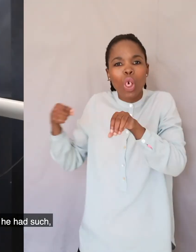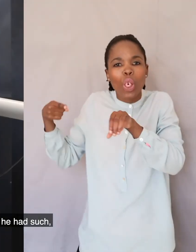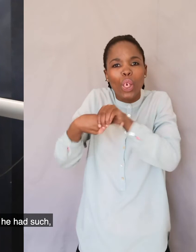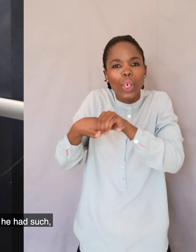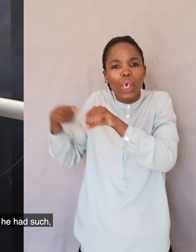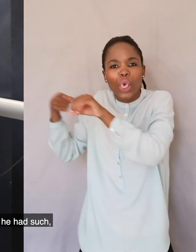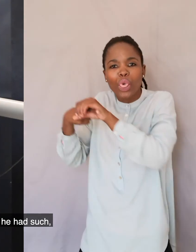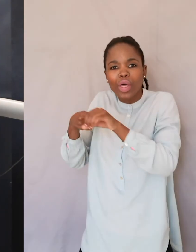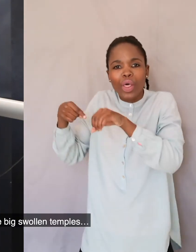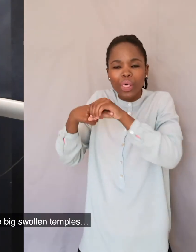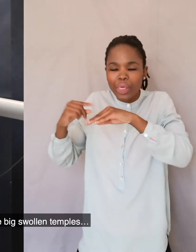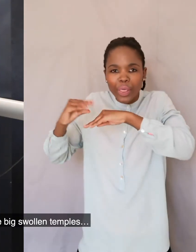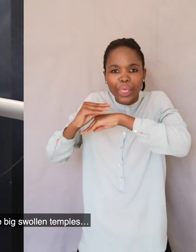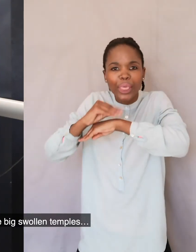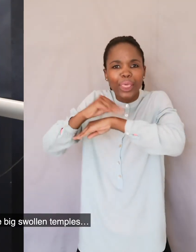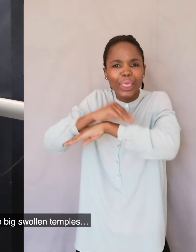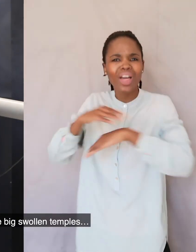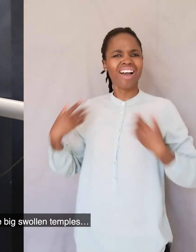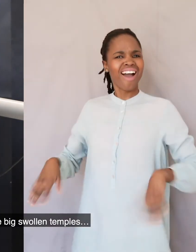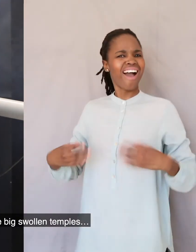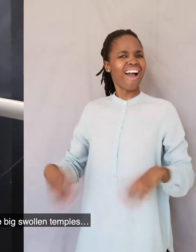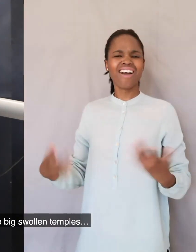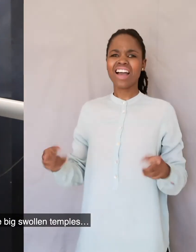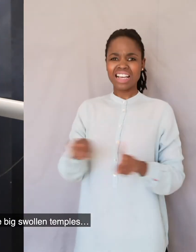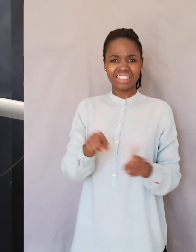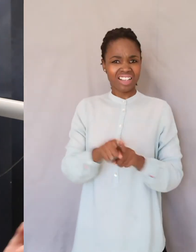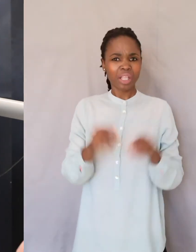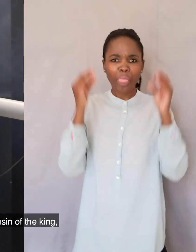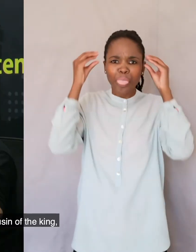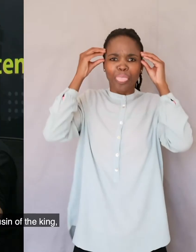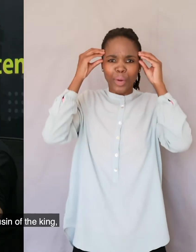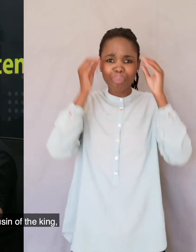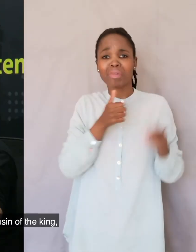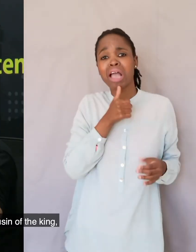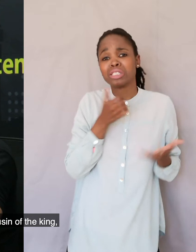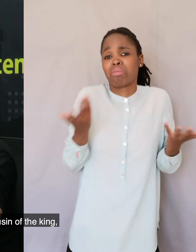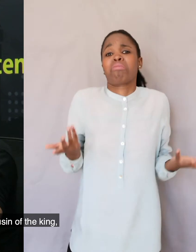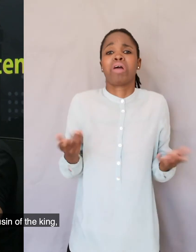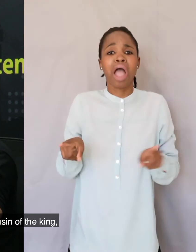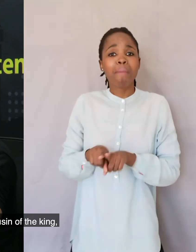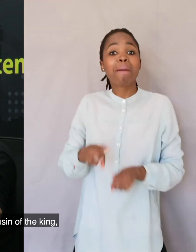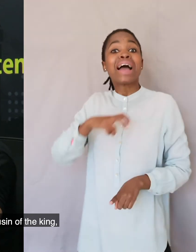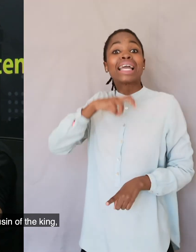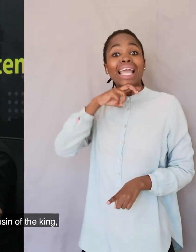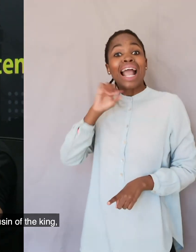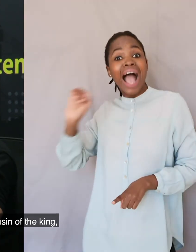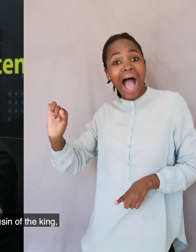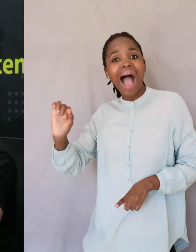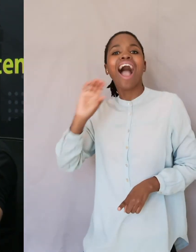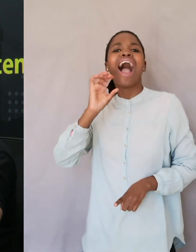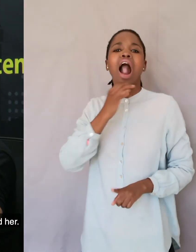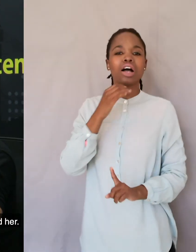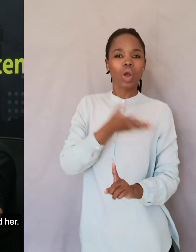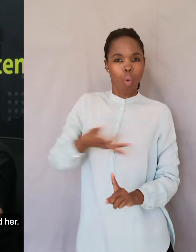And then but because he must have had charisma with those big swollen temples, he managed to woo the cousin of the